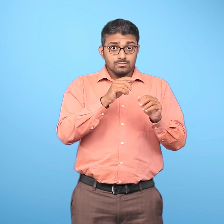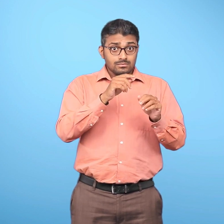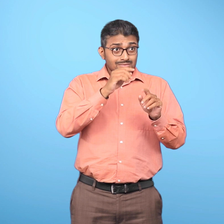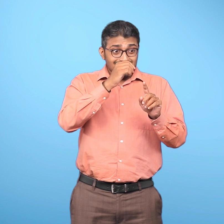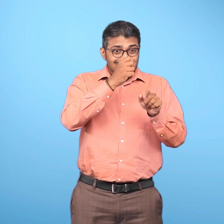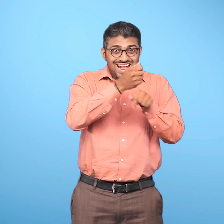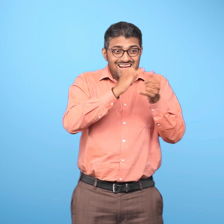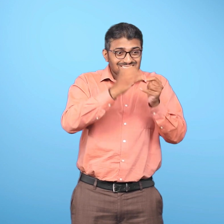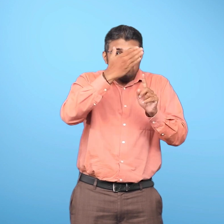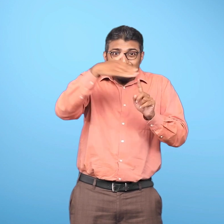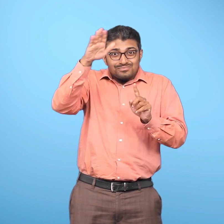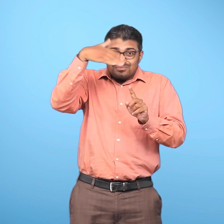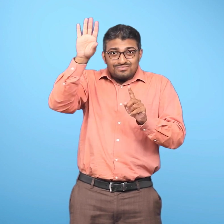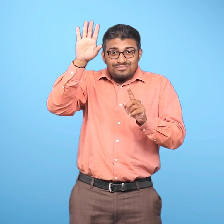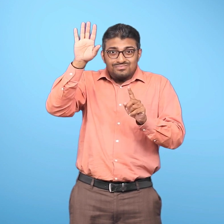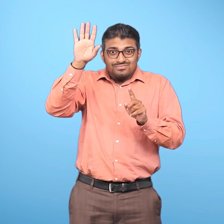Can this change be reversed?